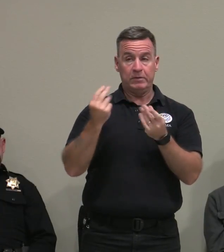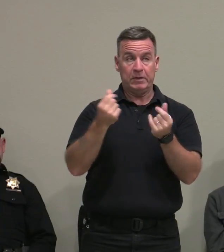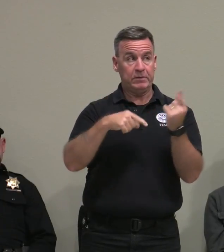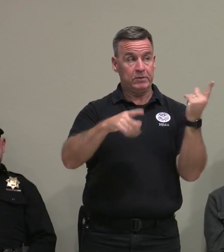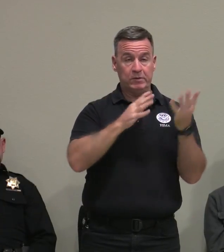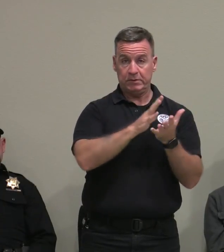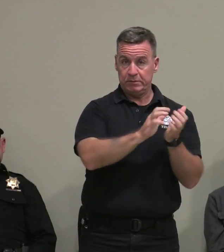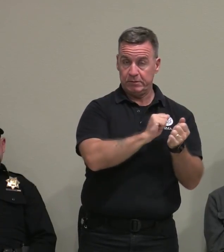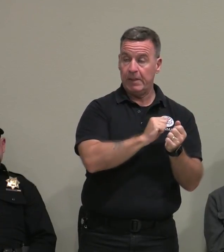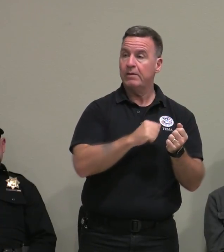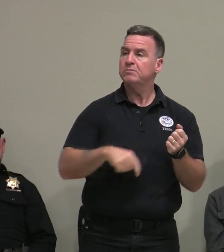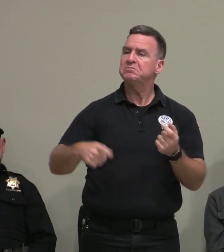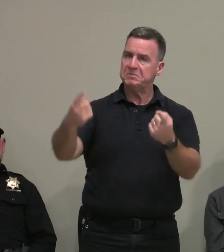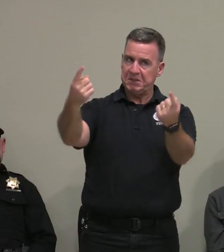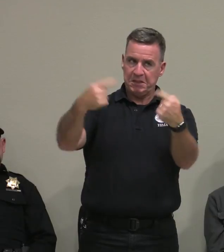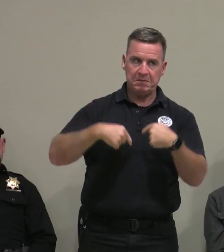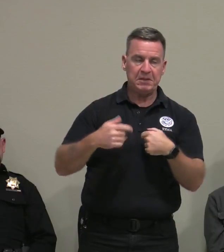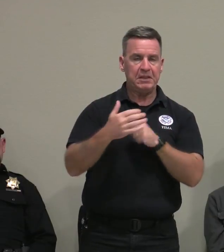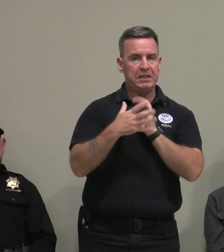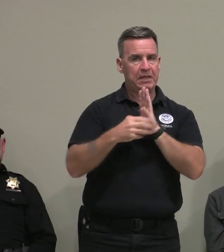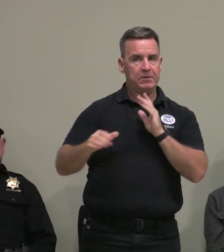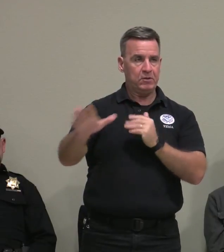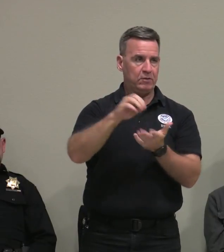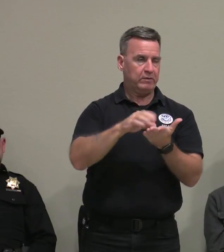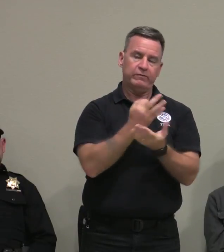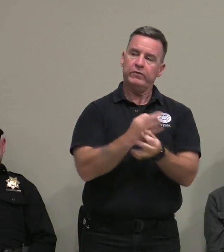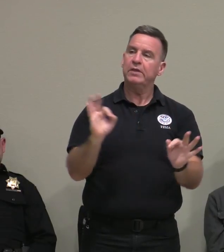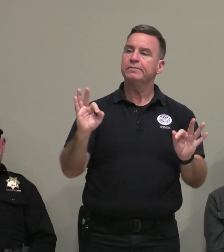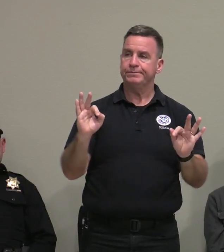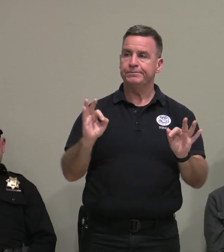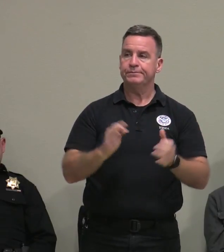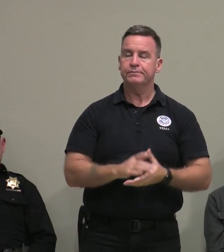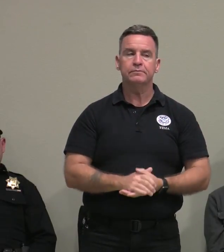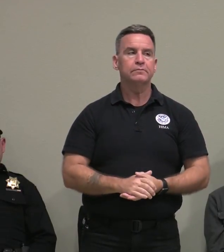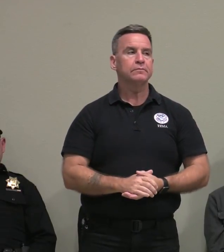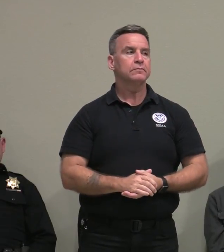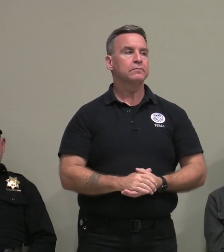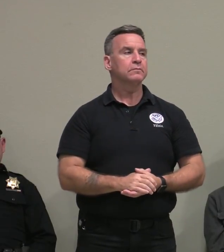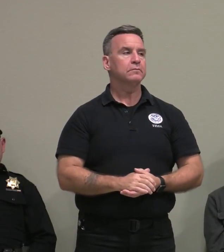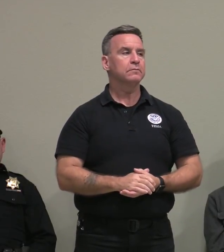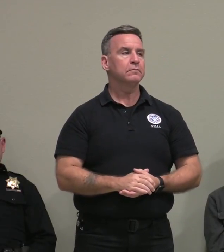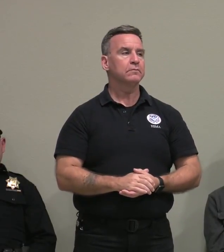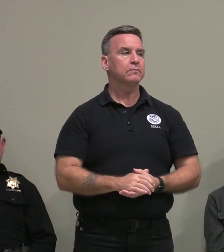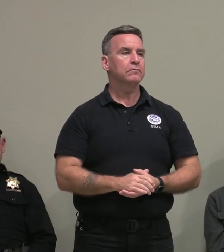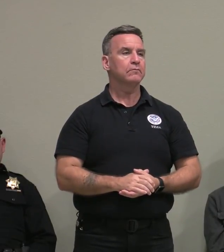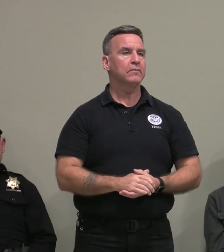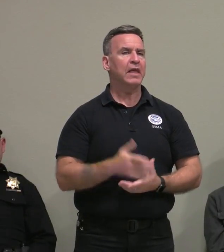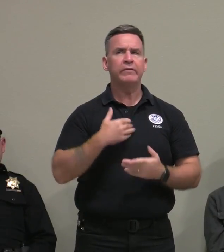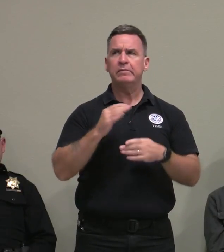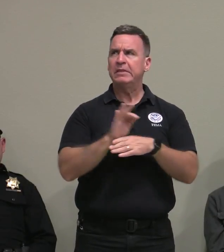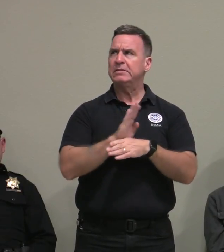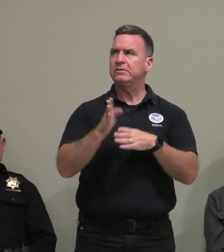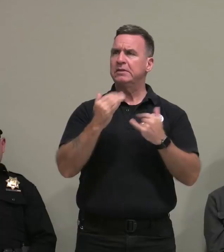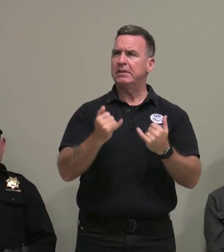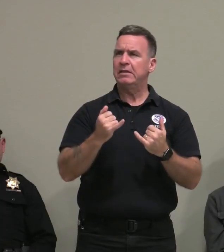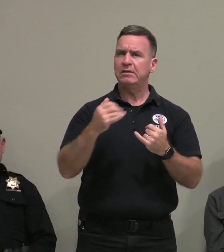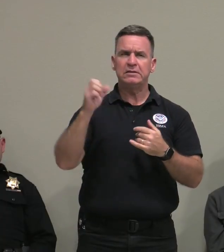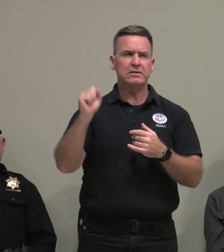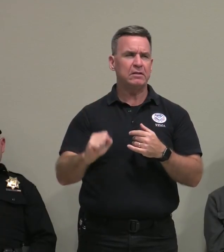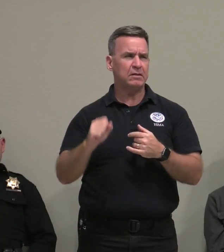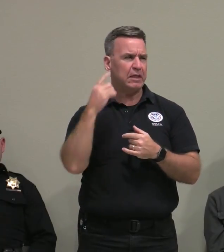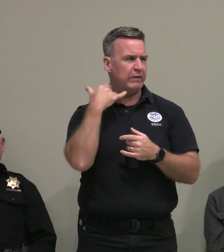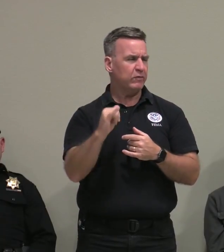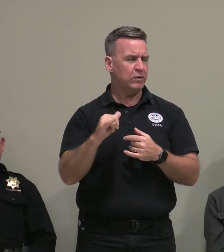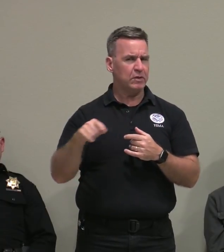and so you can just come in and get a copy of your record for free. There is a firm right now out of Southern California